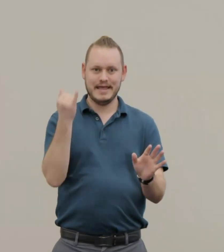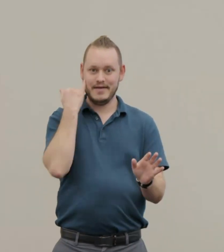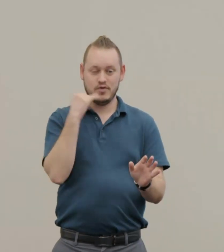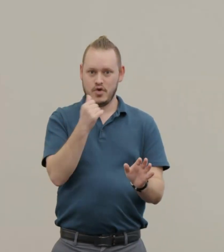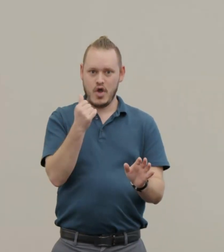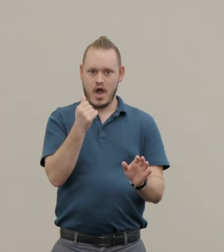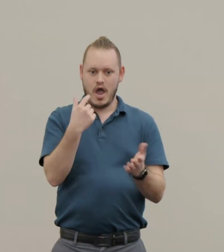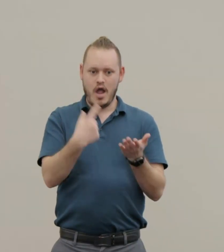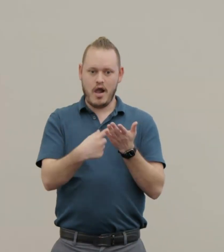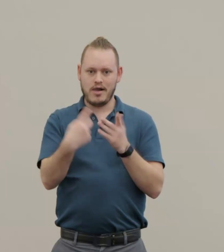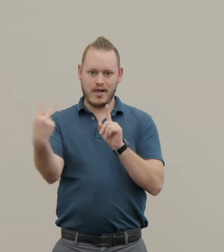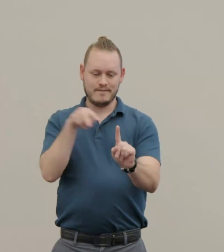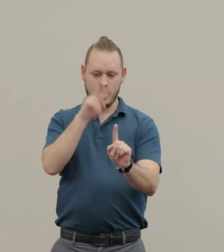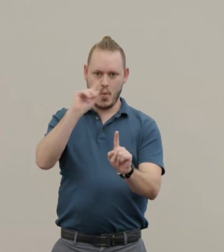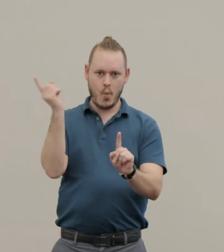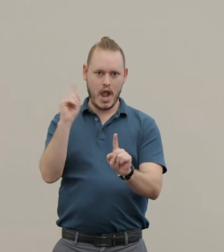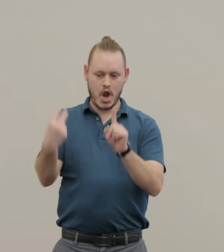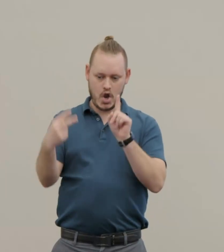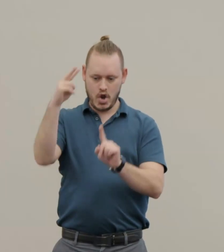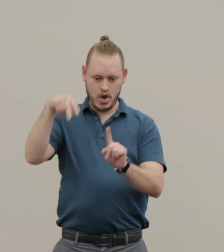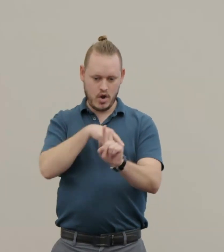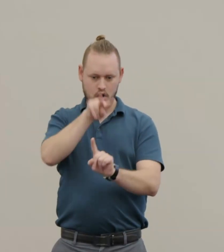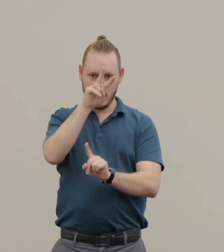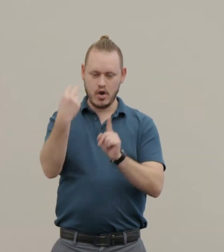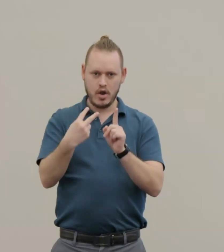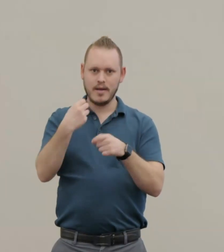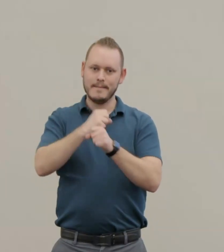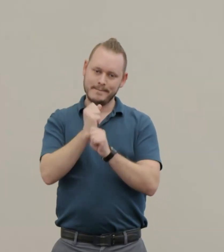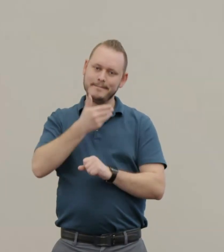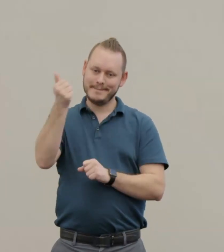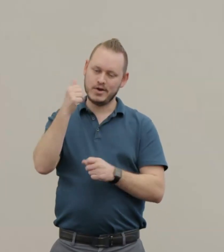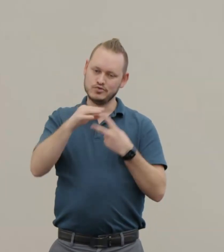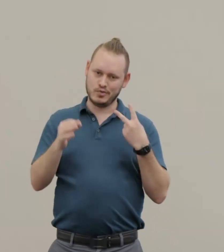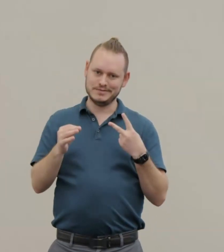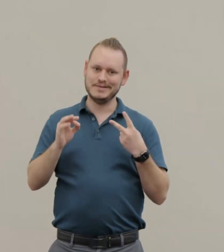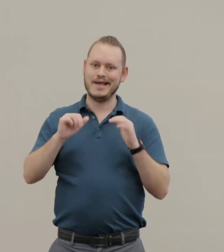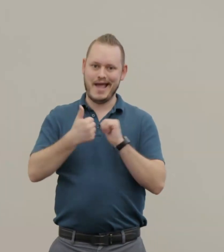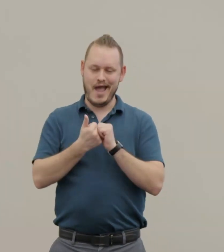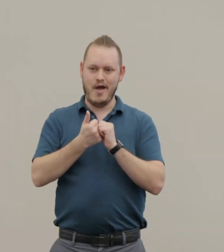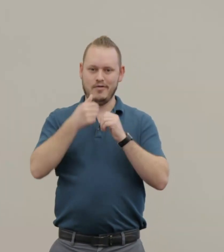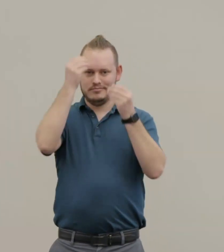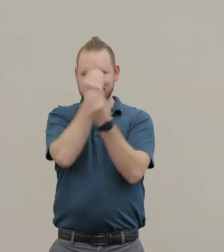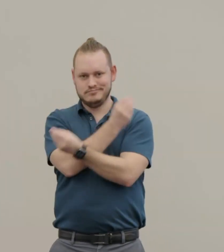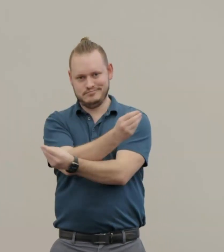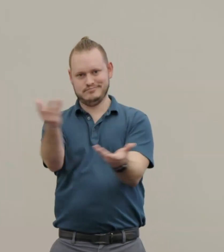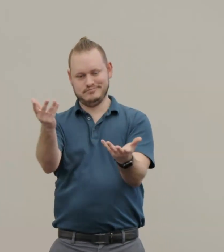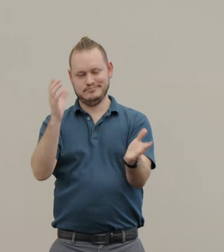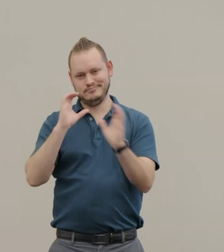referencing the visuals of the document. So make better choices in how you are